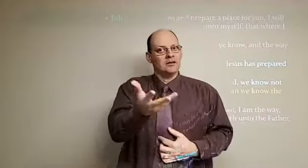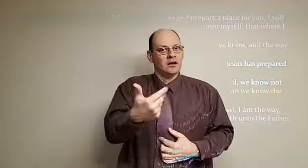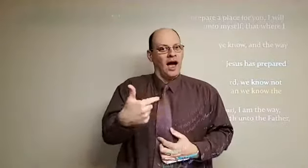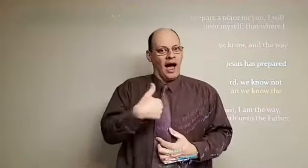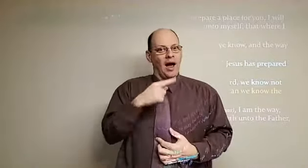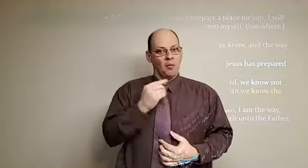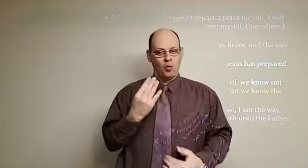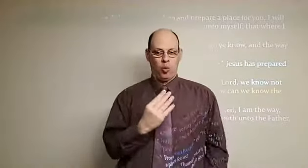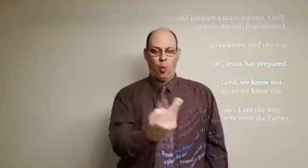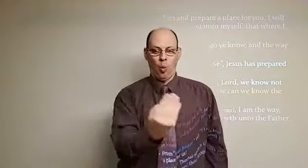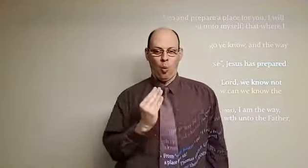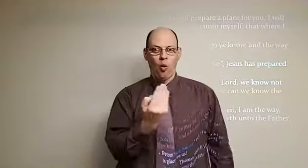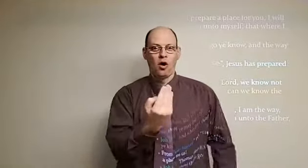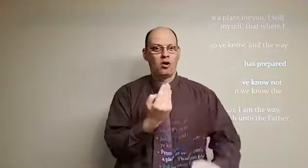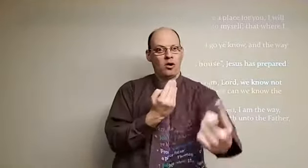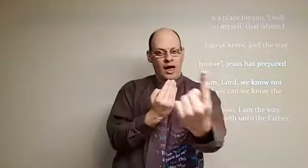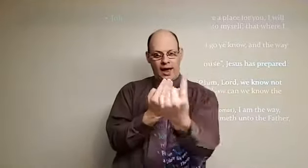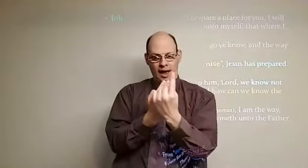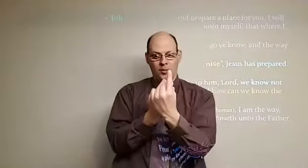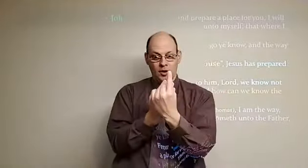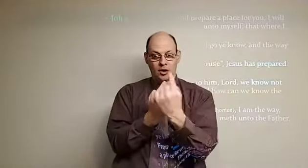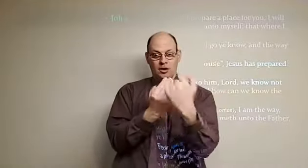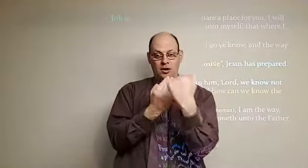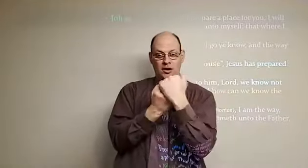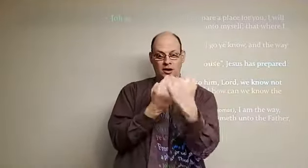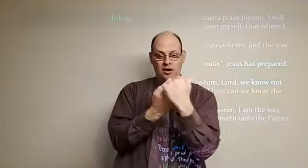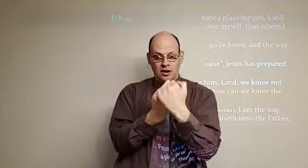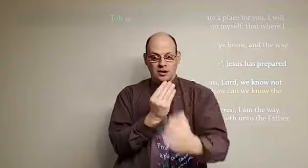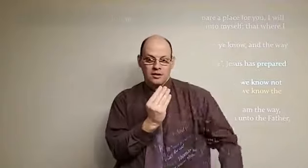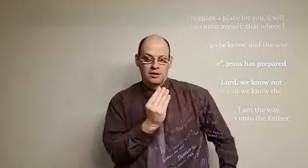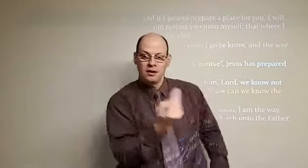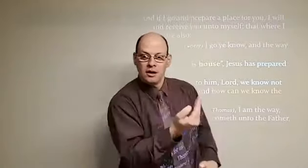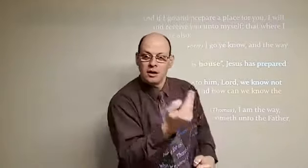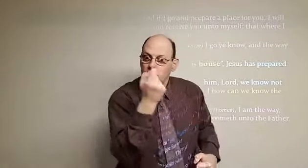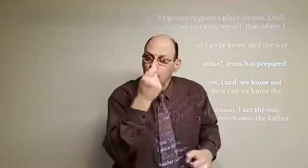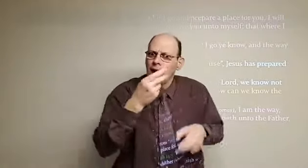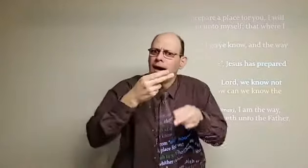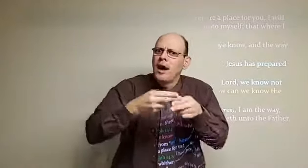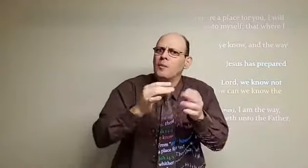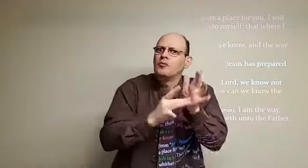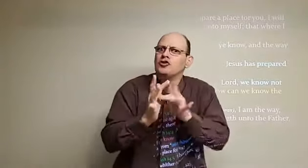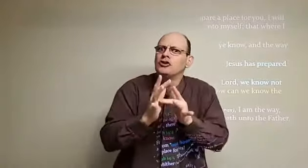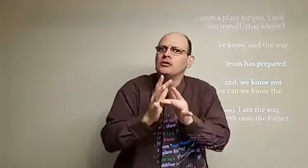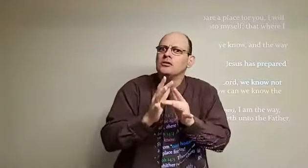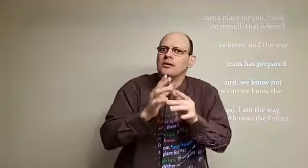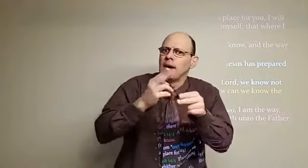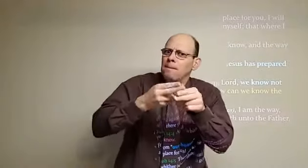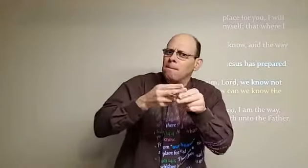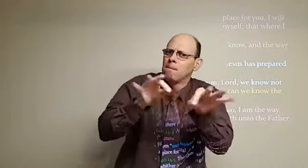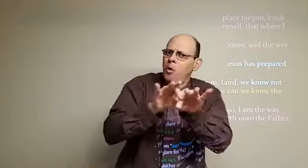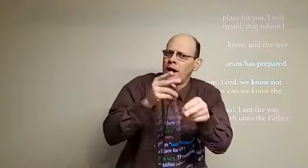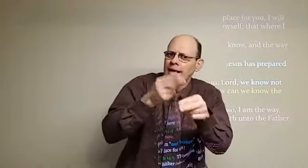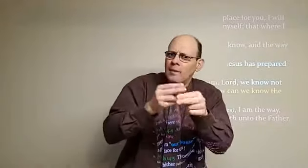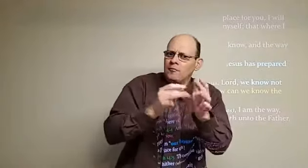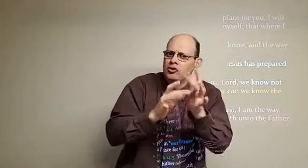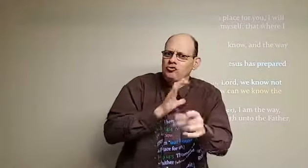Jesus said I am the door you have access if you knock by